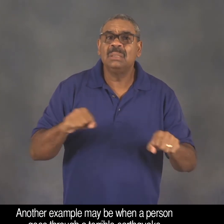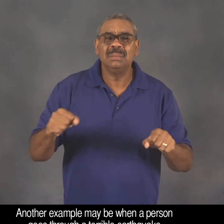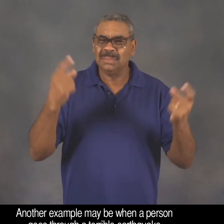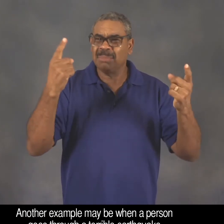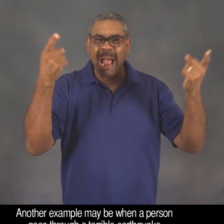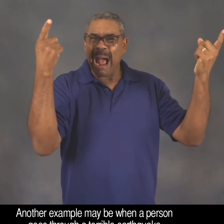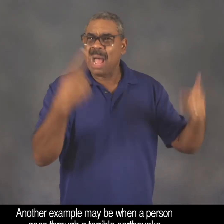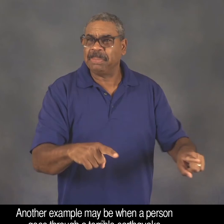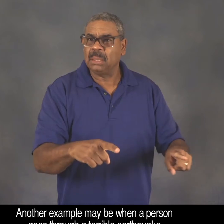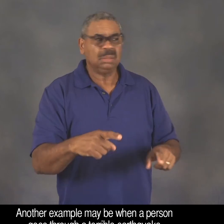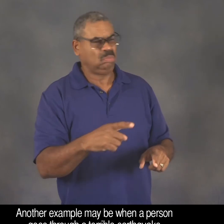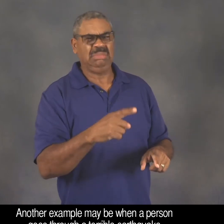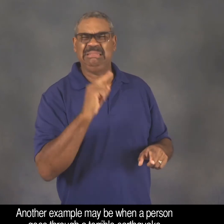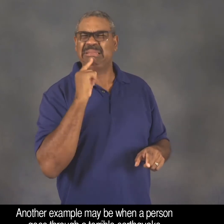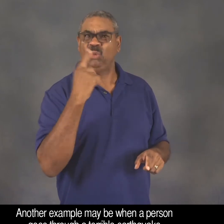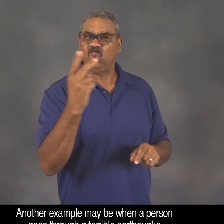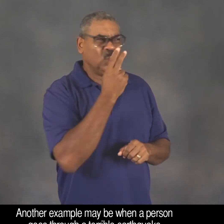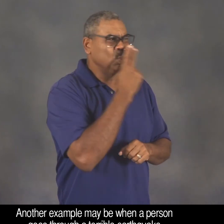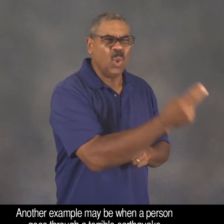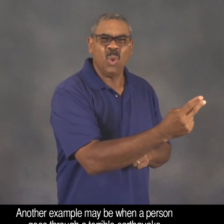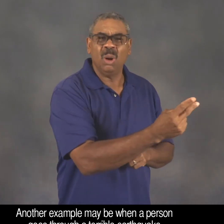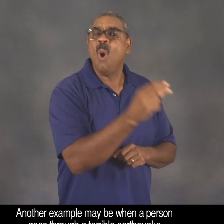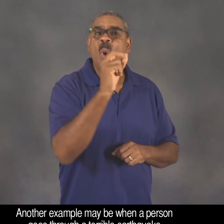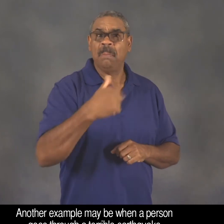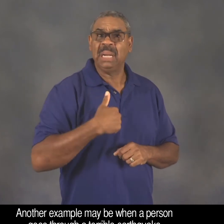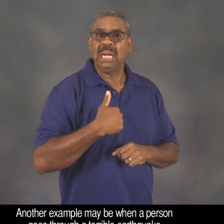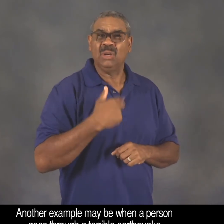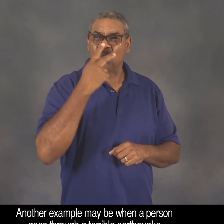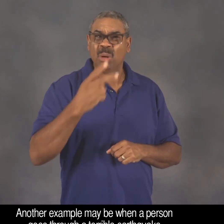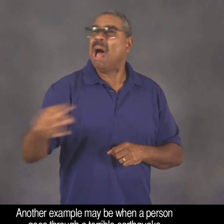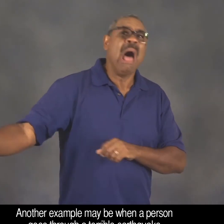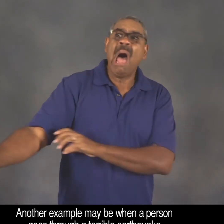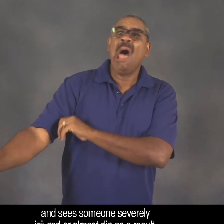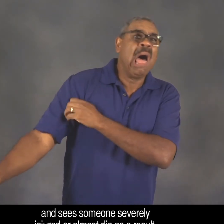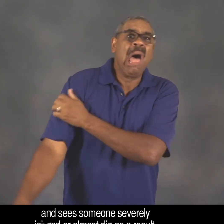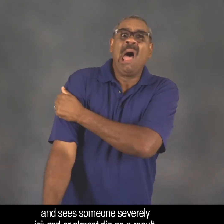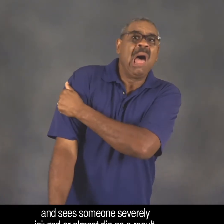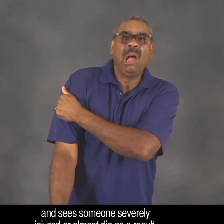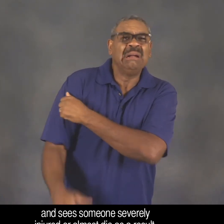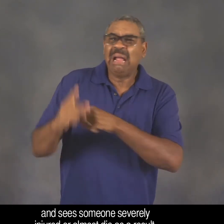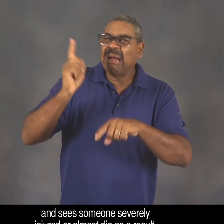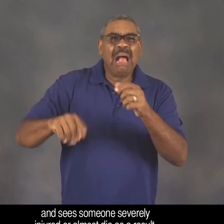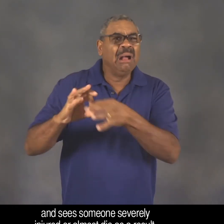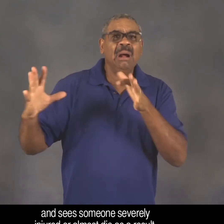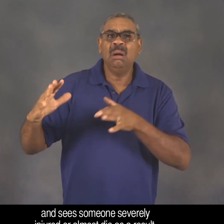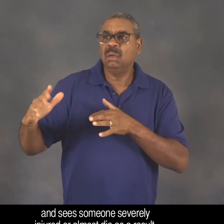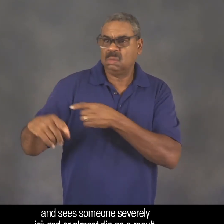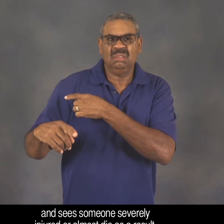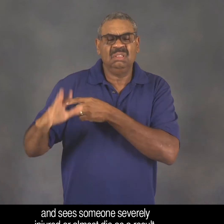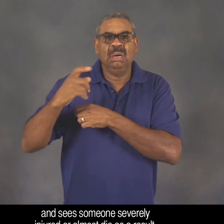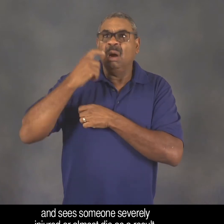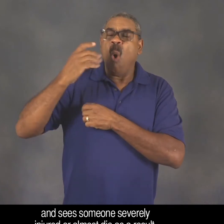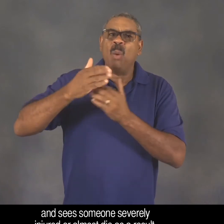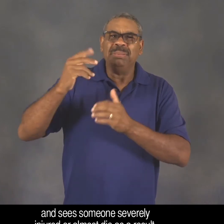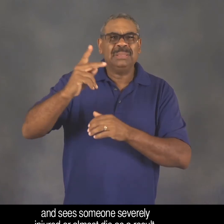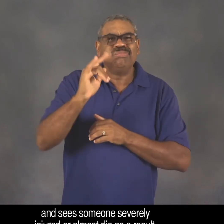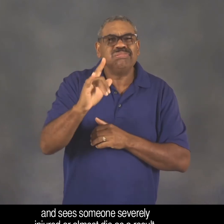Another example may be when a person goes through a terrible earthquake and sees someone severely injured or almost die